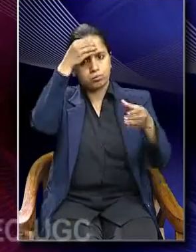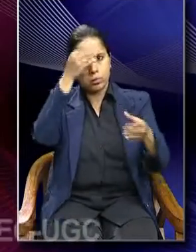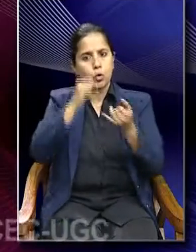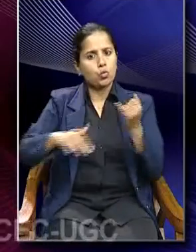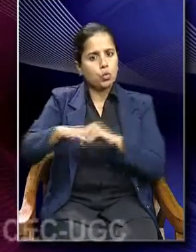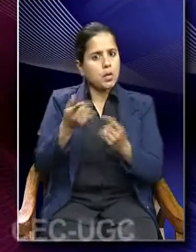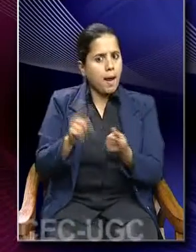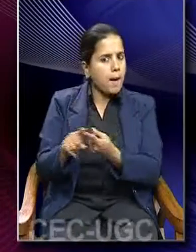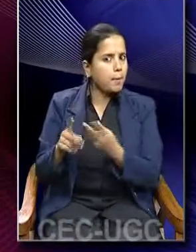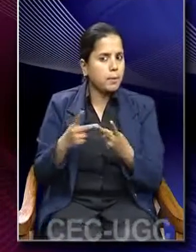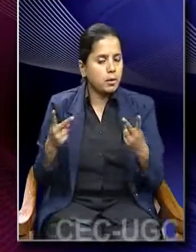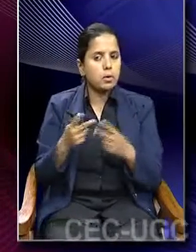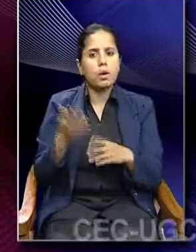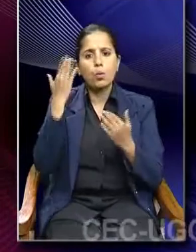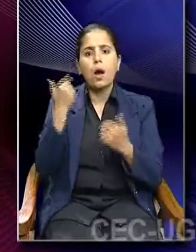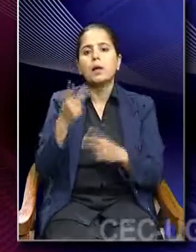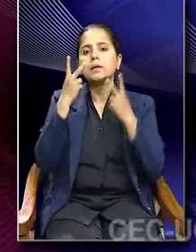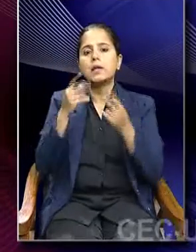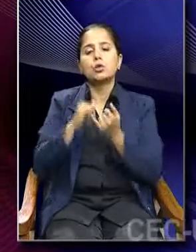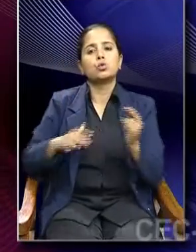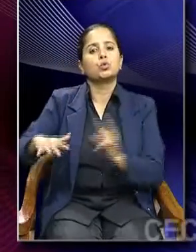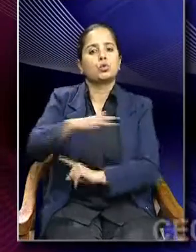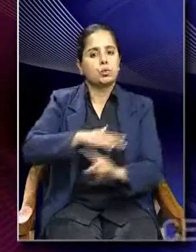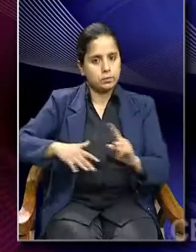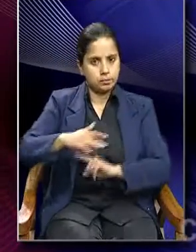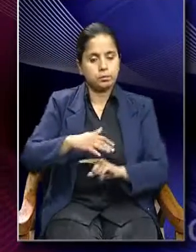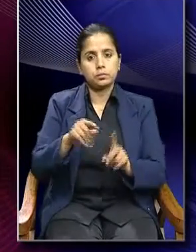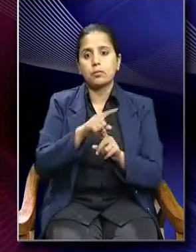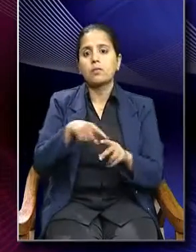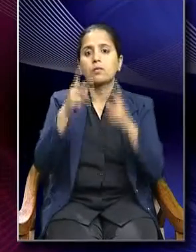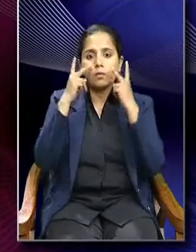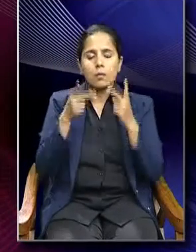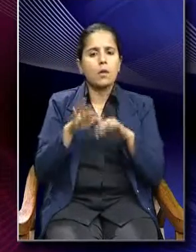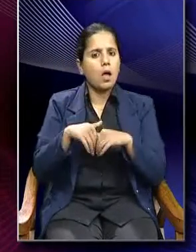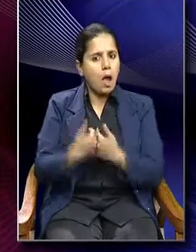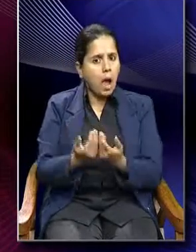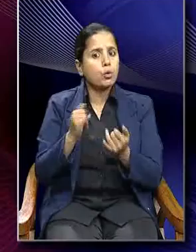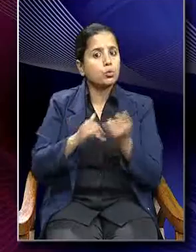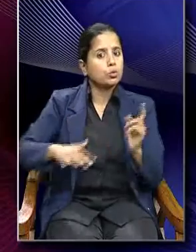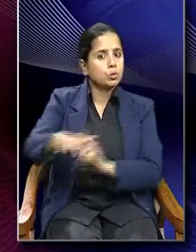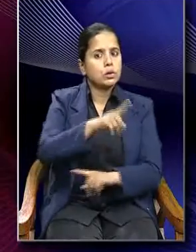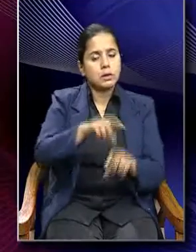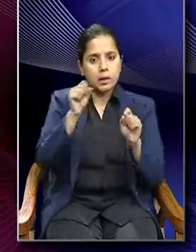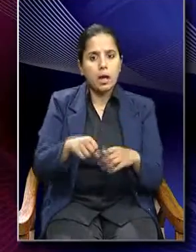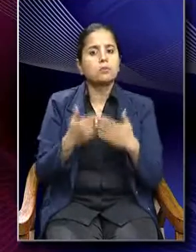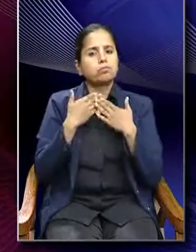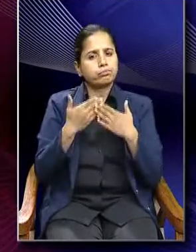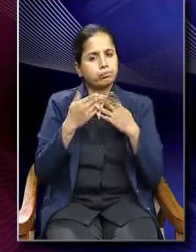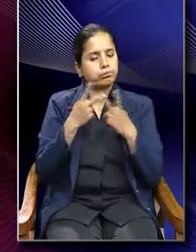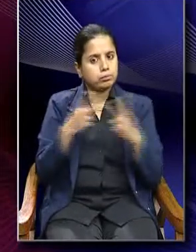situation, because it was looking at society. It was trying to look into how society could be studied